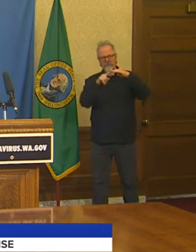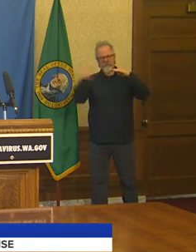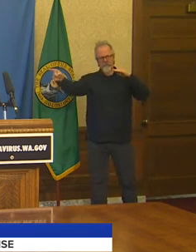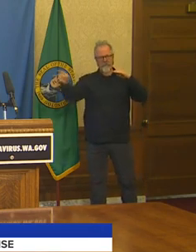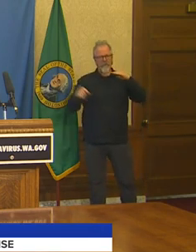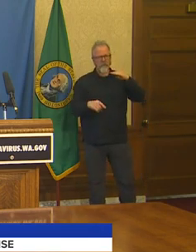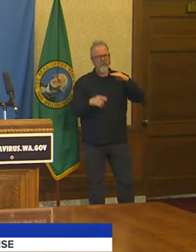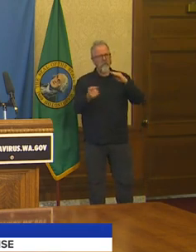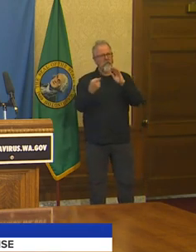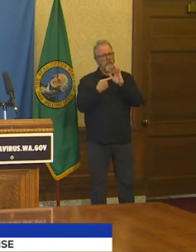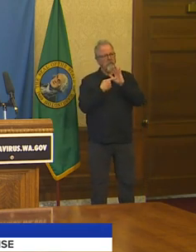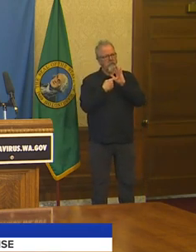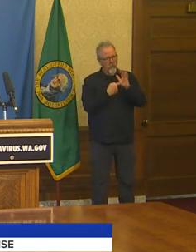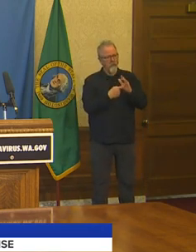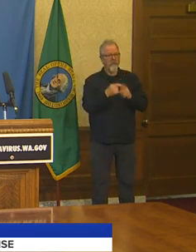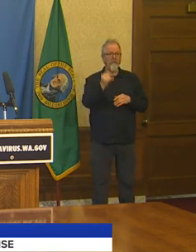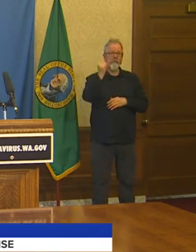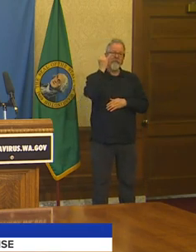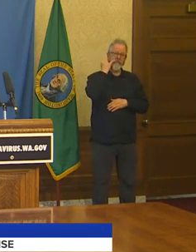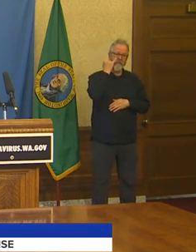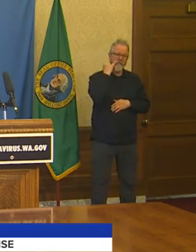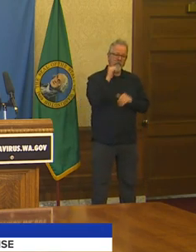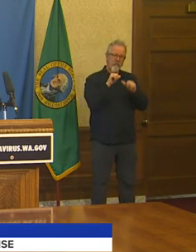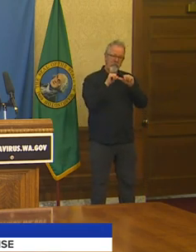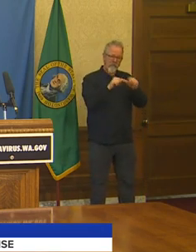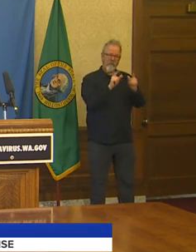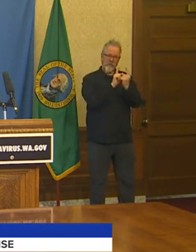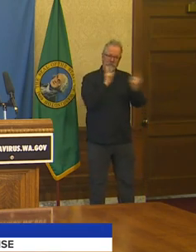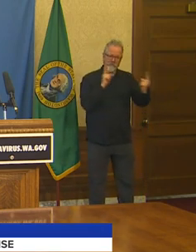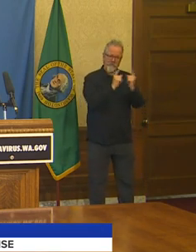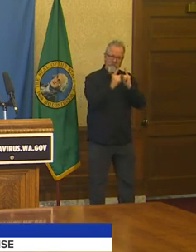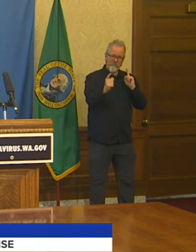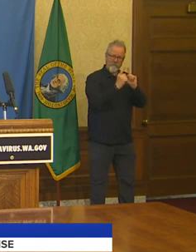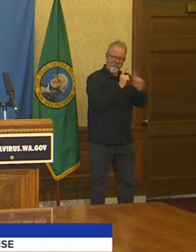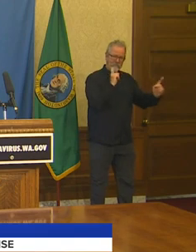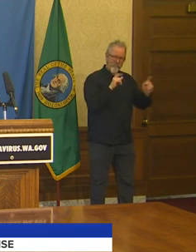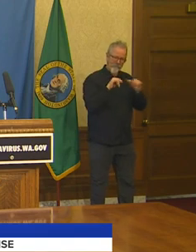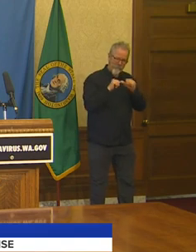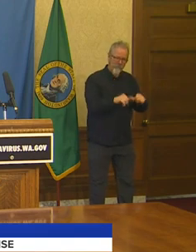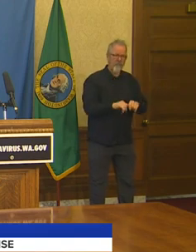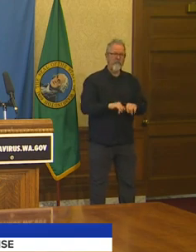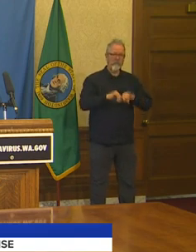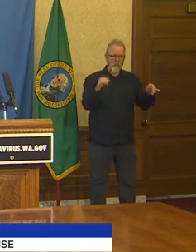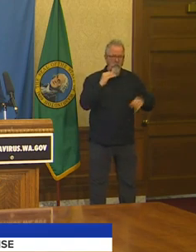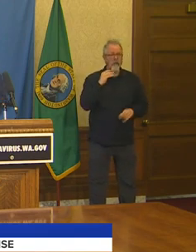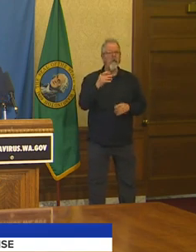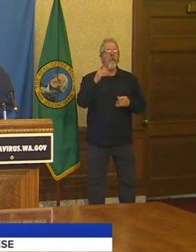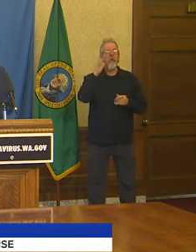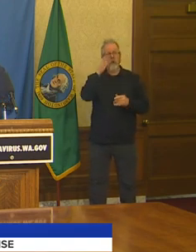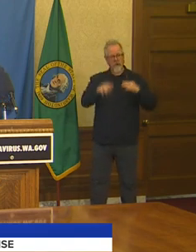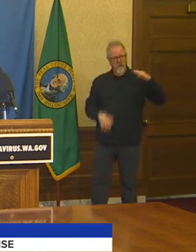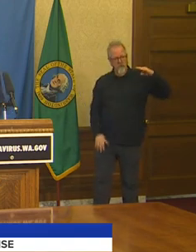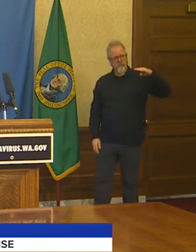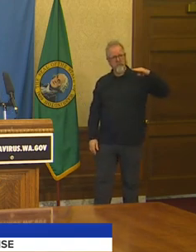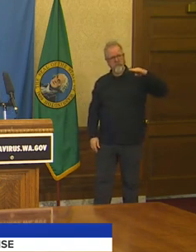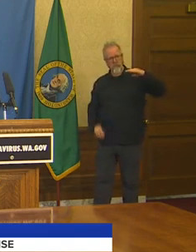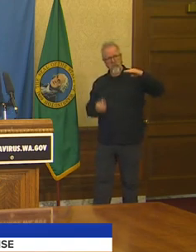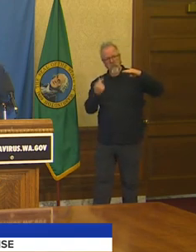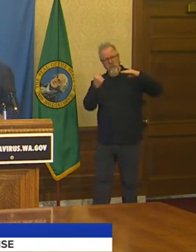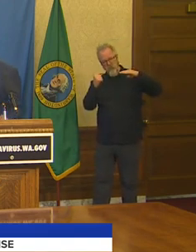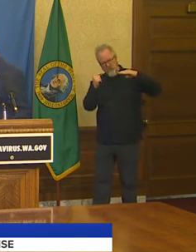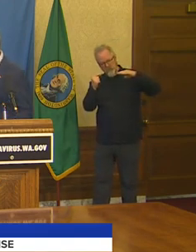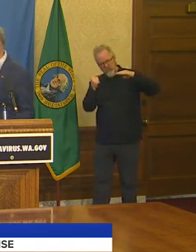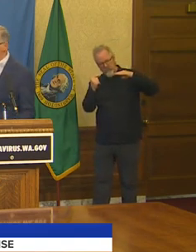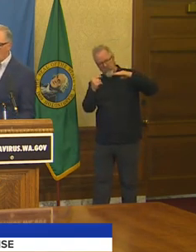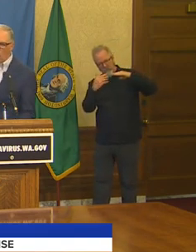model would be just a little bit downward on this green line. Just a little bit downward, but not much. Pretty